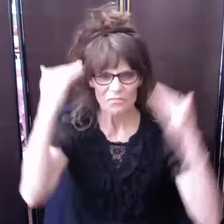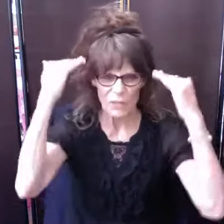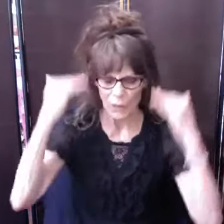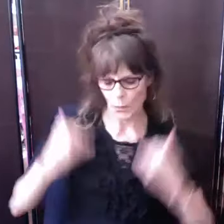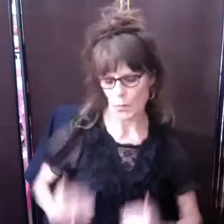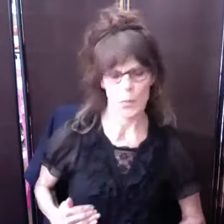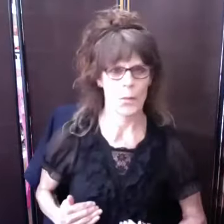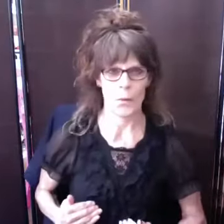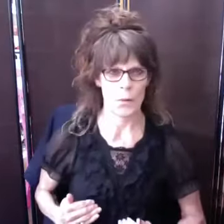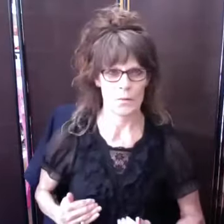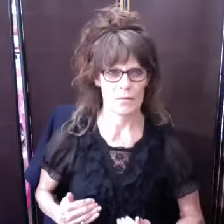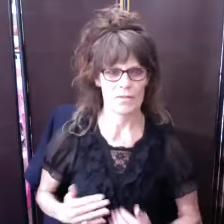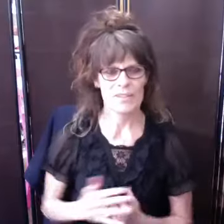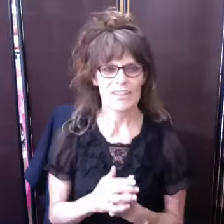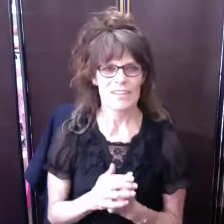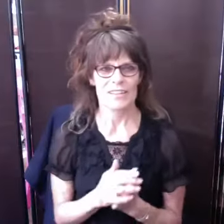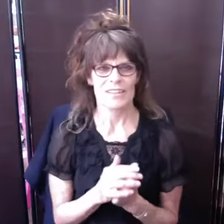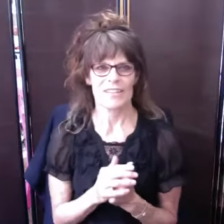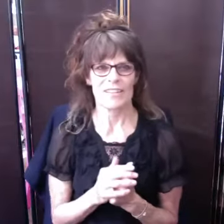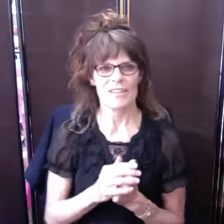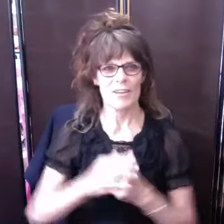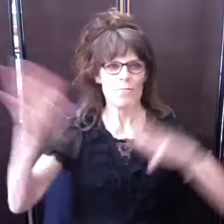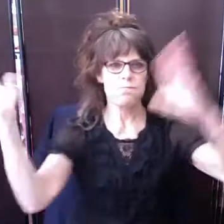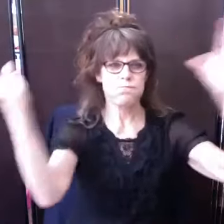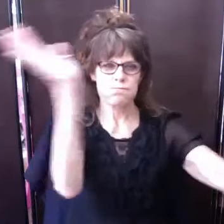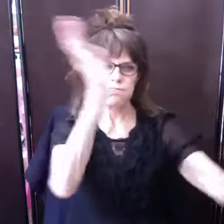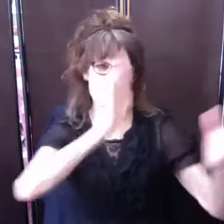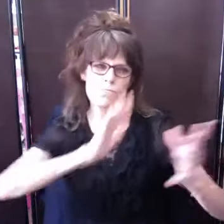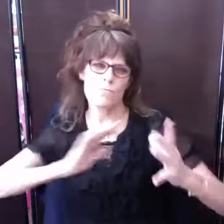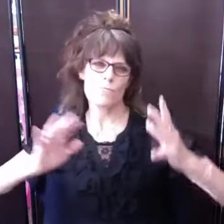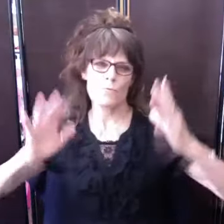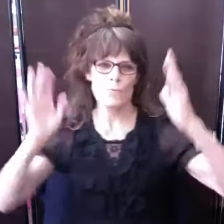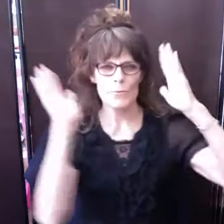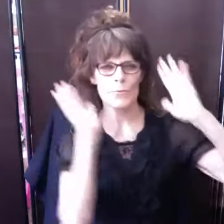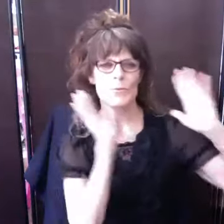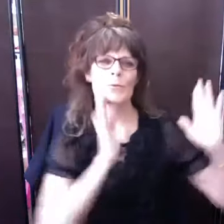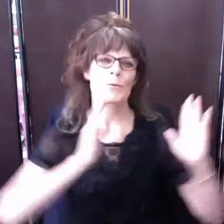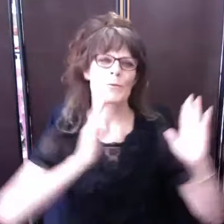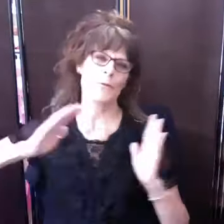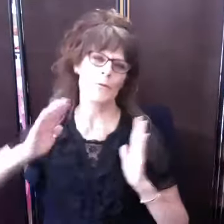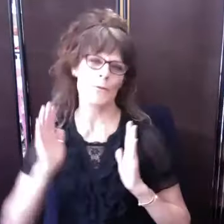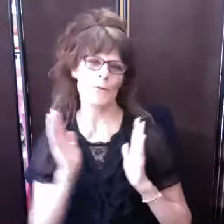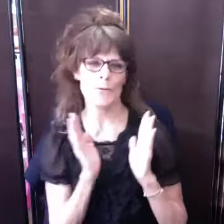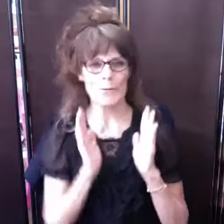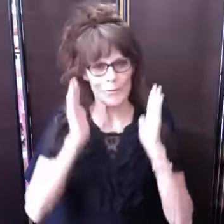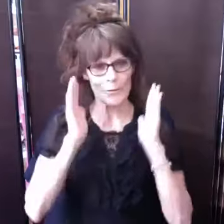curl in it. And that wind would be blowing 30 or 40 miles an hour, and not a single one of those hairs would move. They wouldn't move, not an